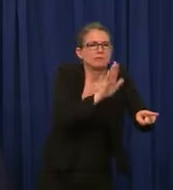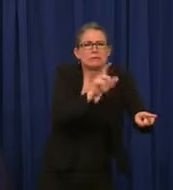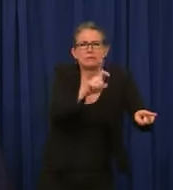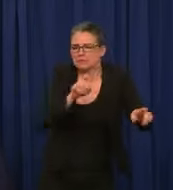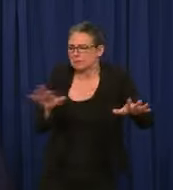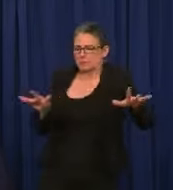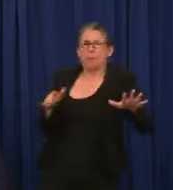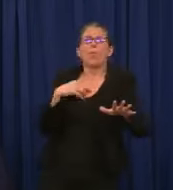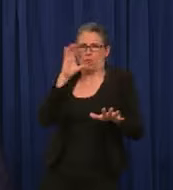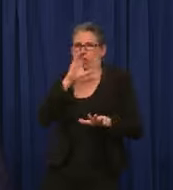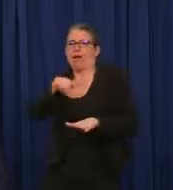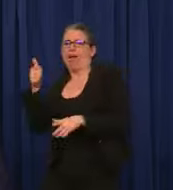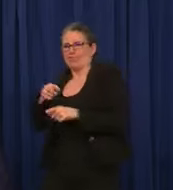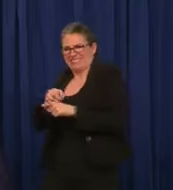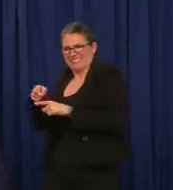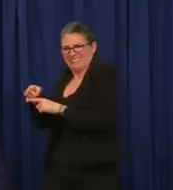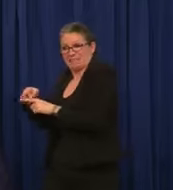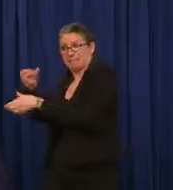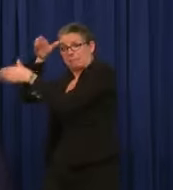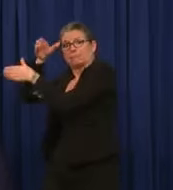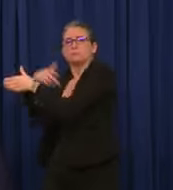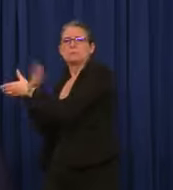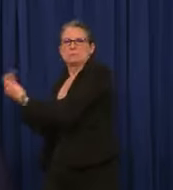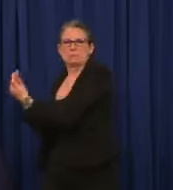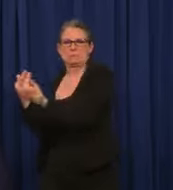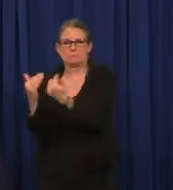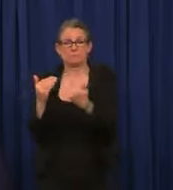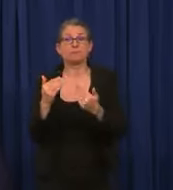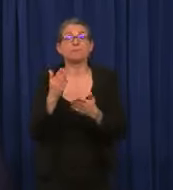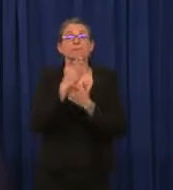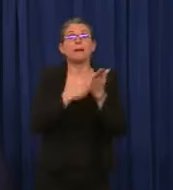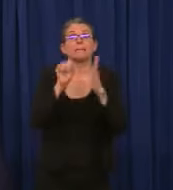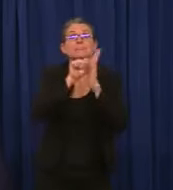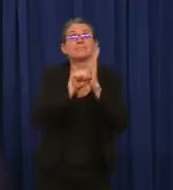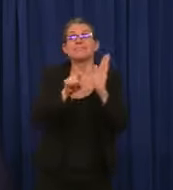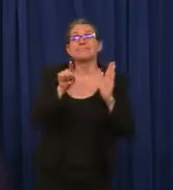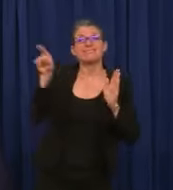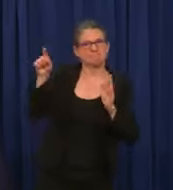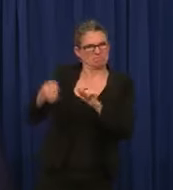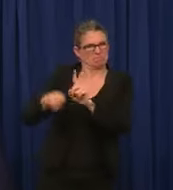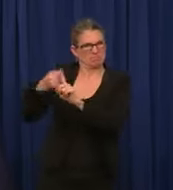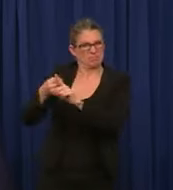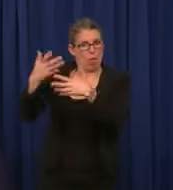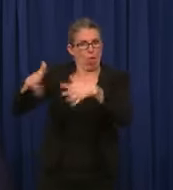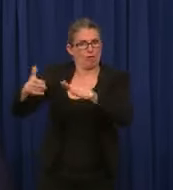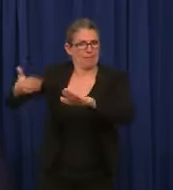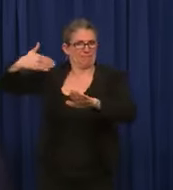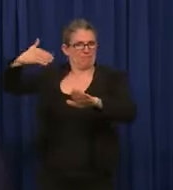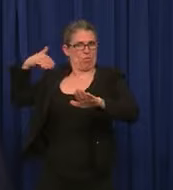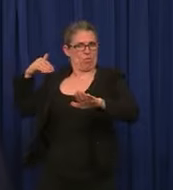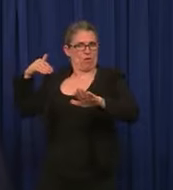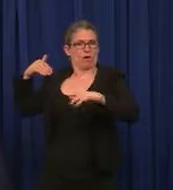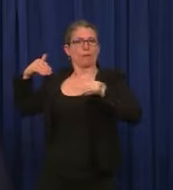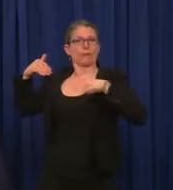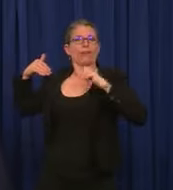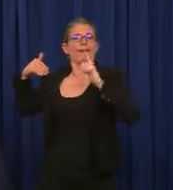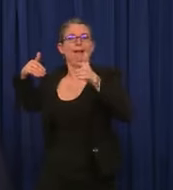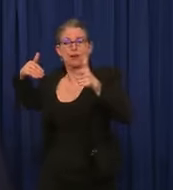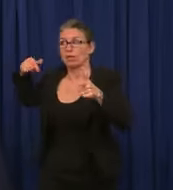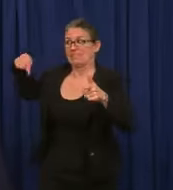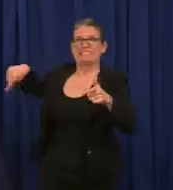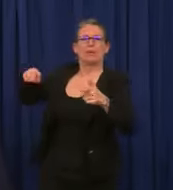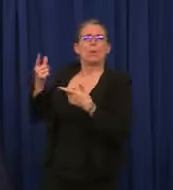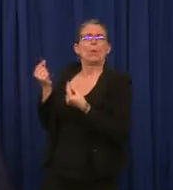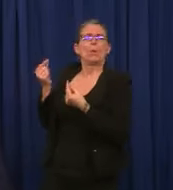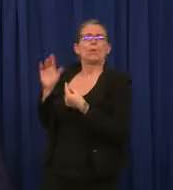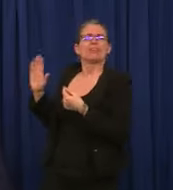weeks ahead of us, whose respiratory technicians may not be needed as much there. But make no mistake, Steve, your question is spot